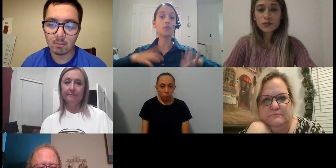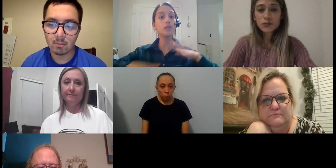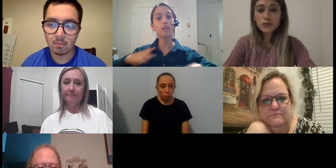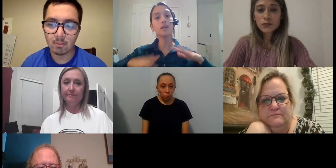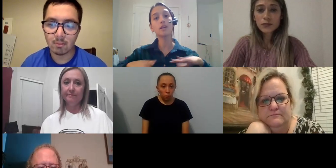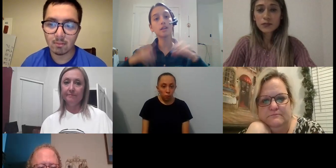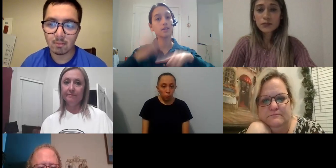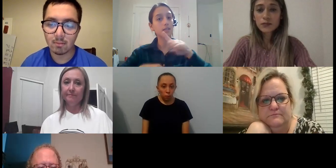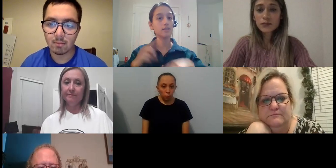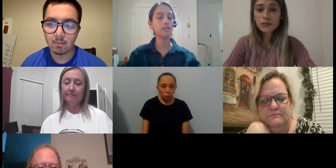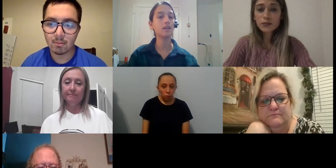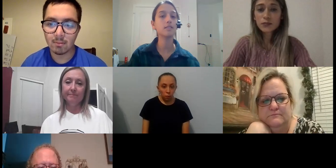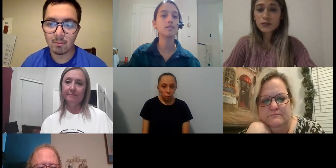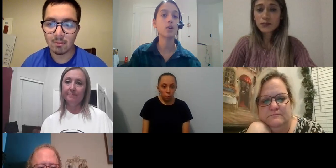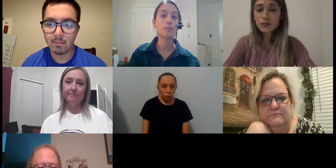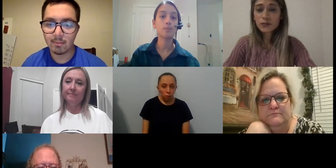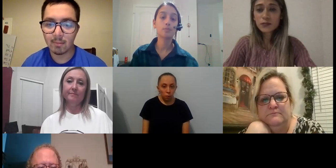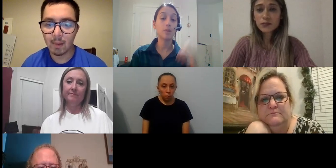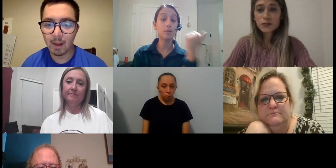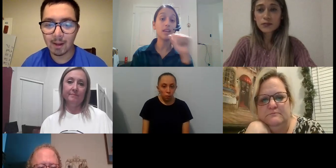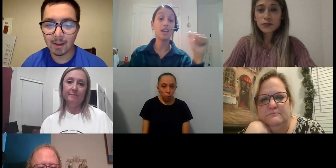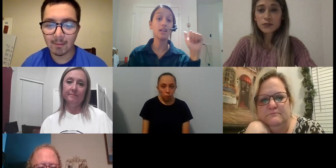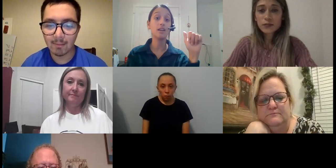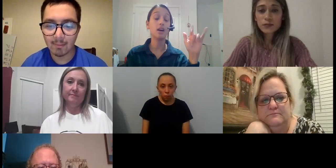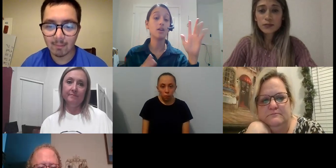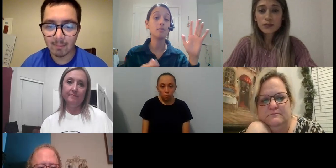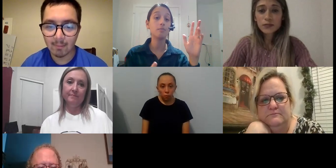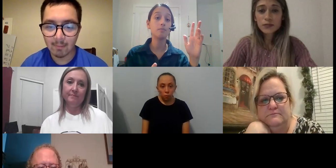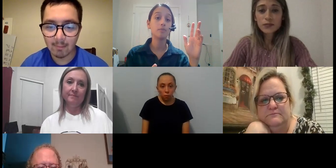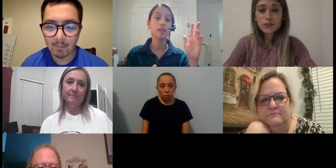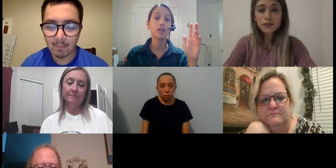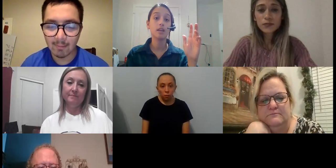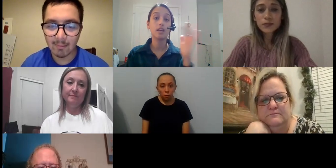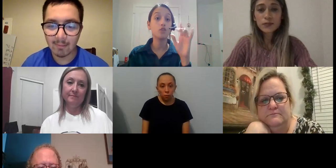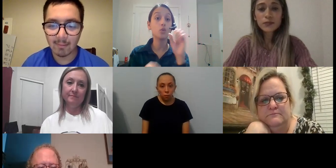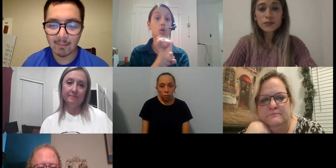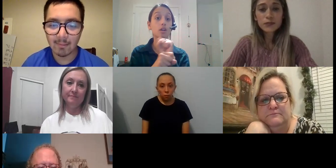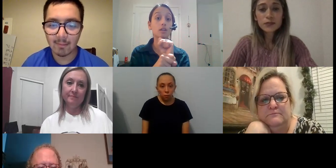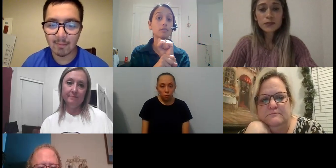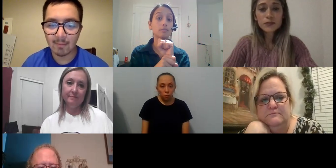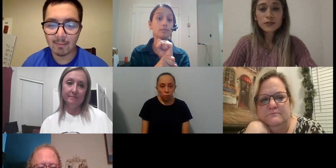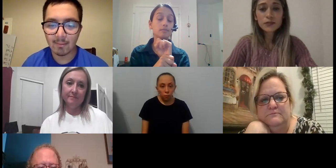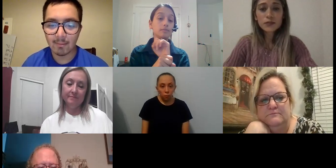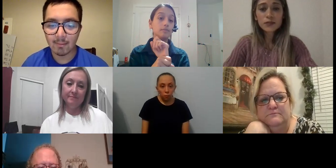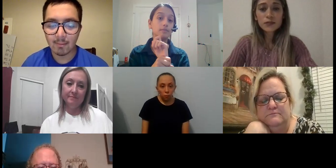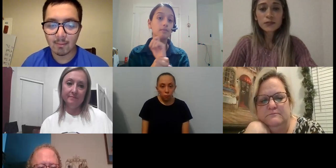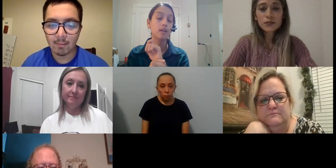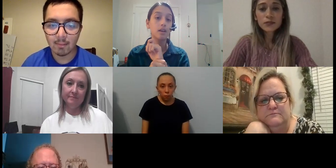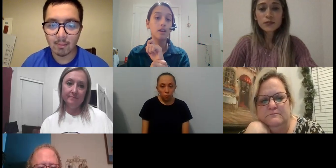the clothing signs? Maybe any, if you work